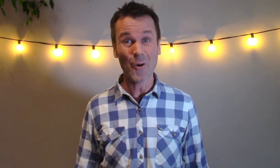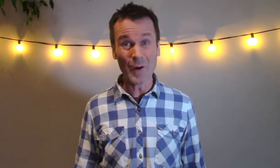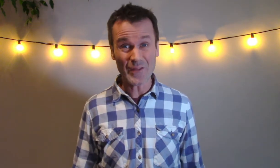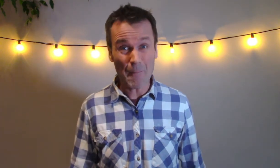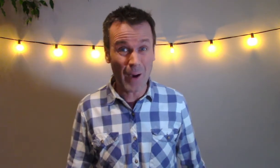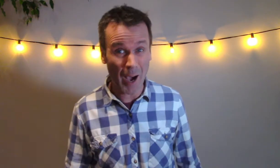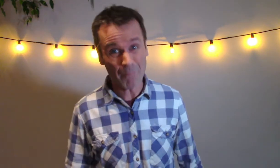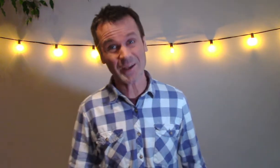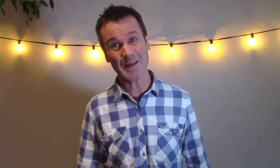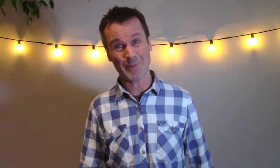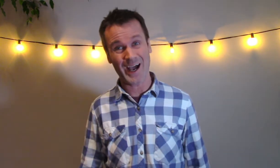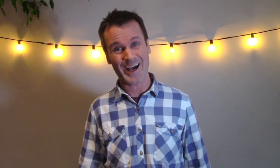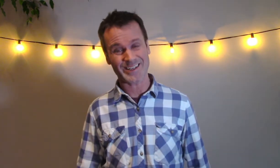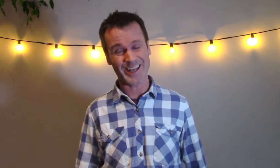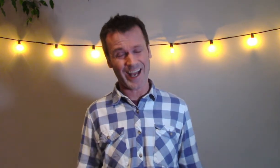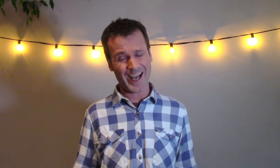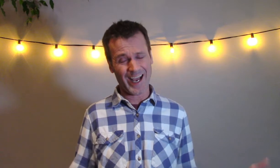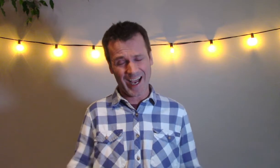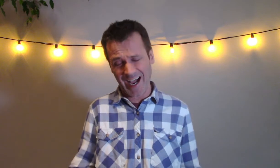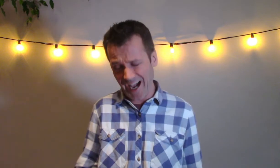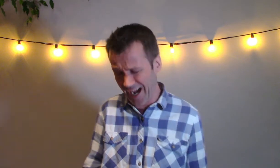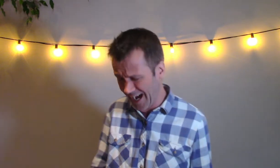With a pumpkin patch.